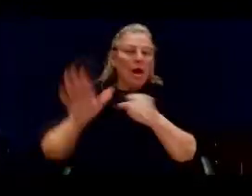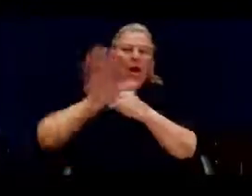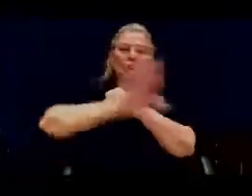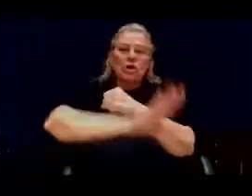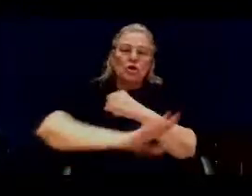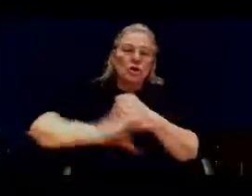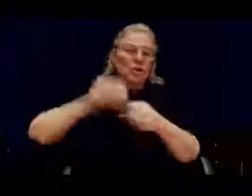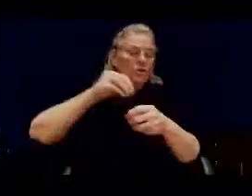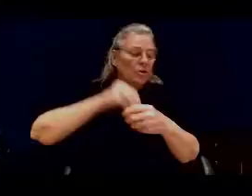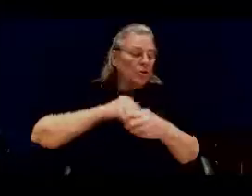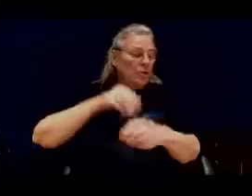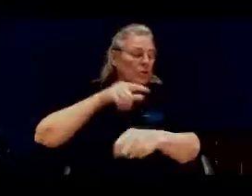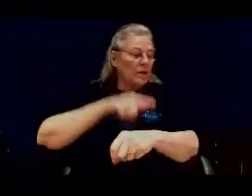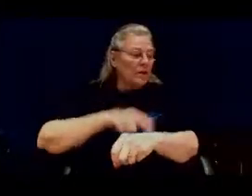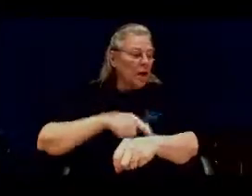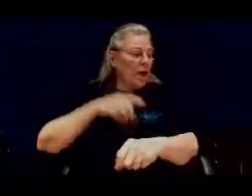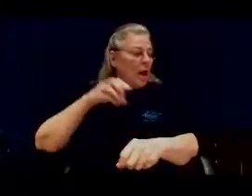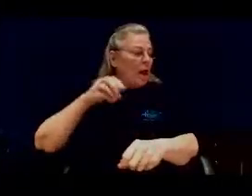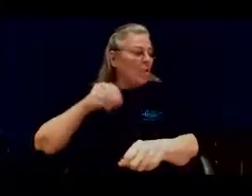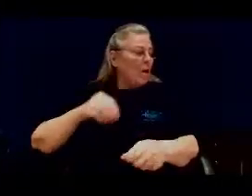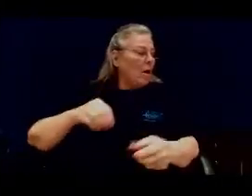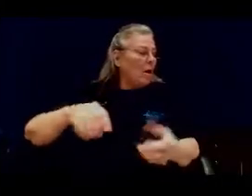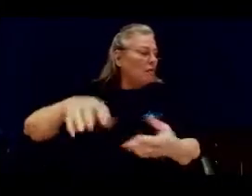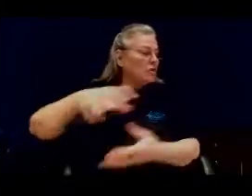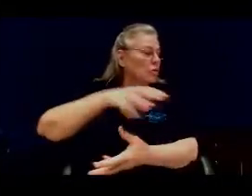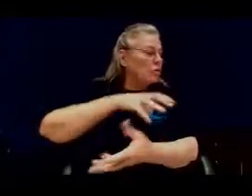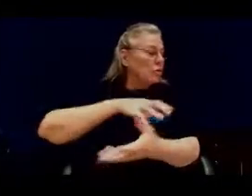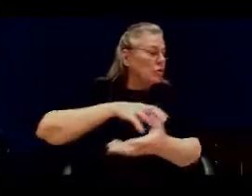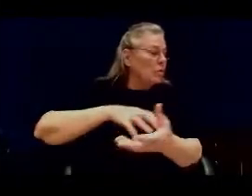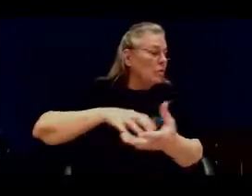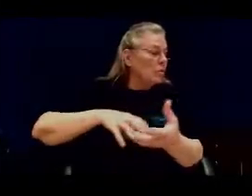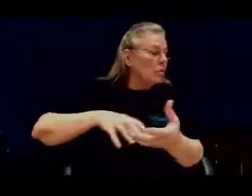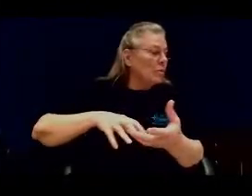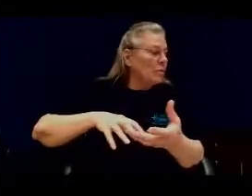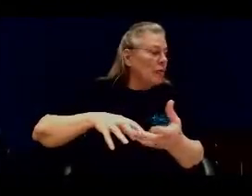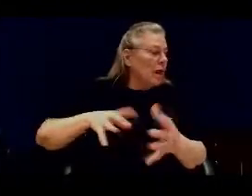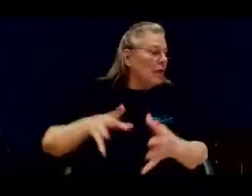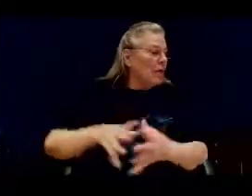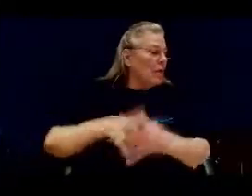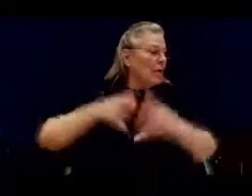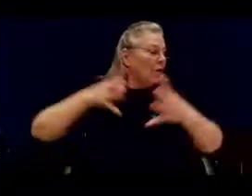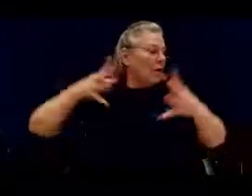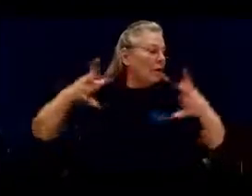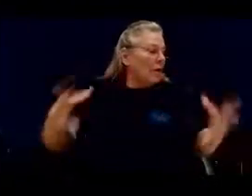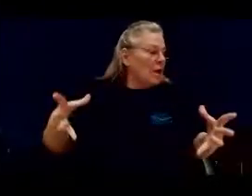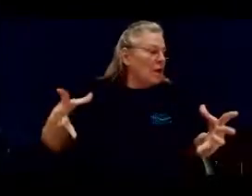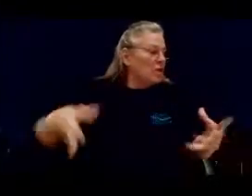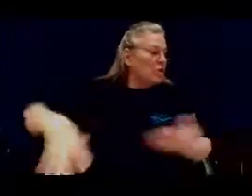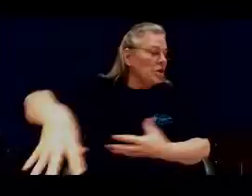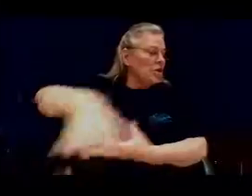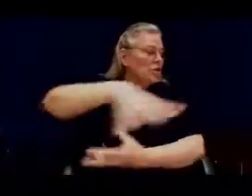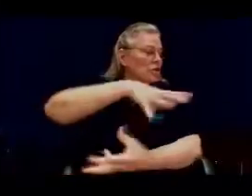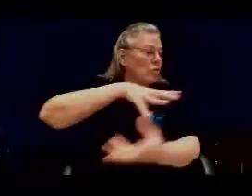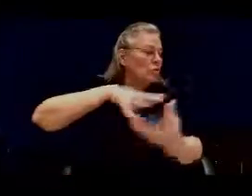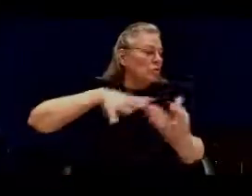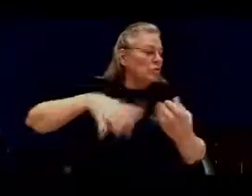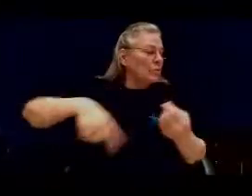a shelter in the time of storm. The raging storms